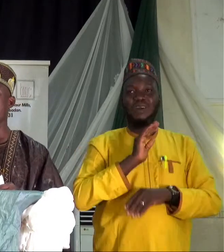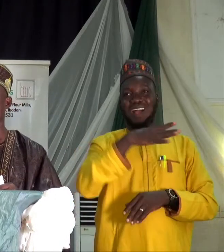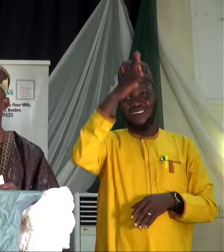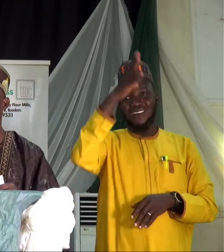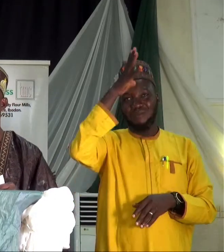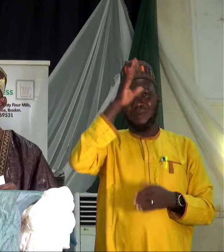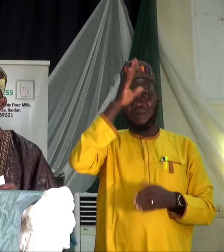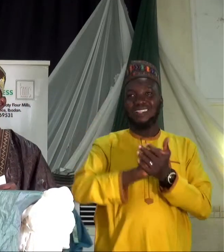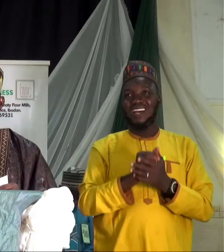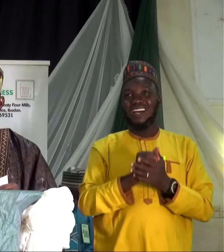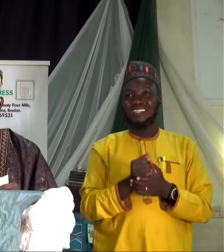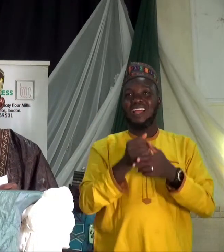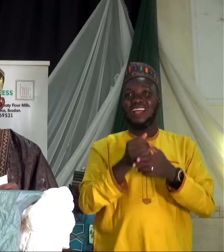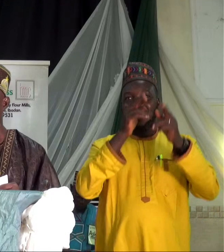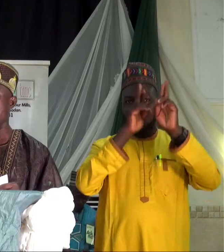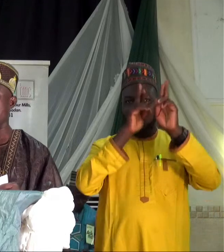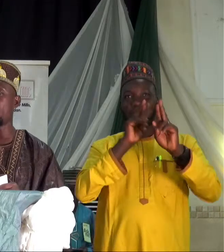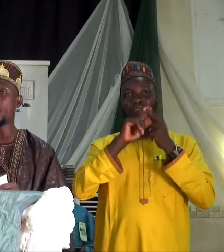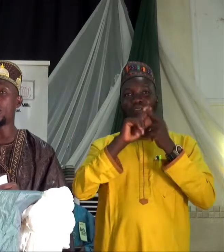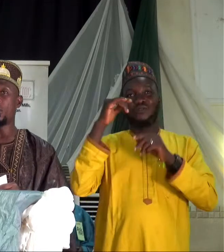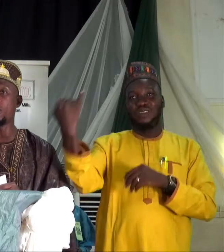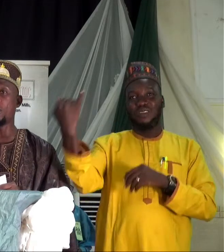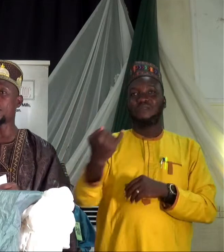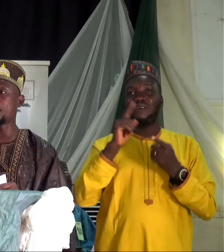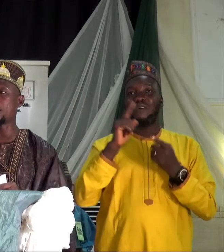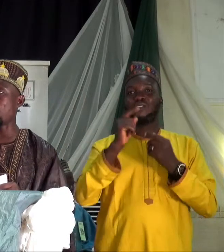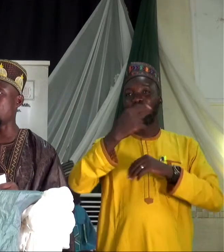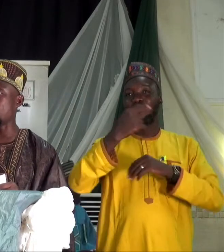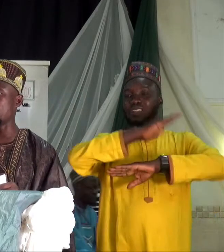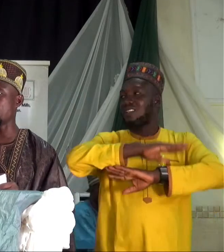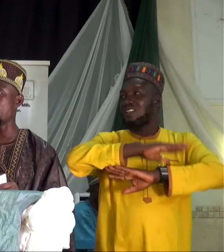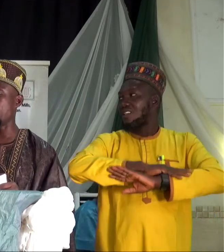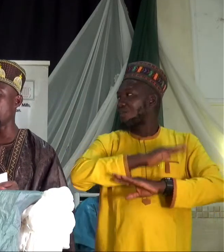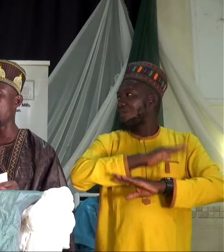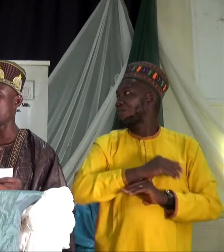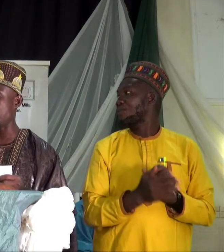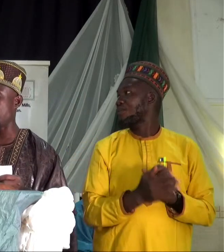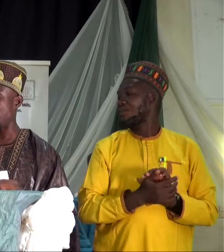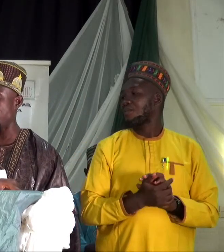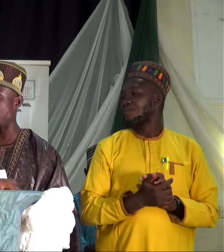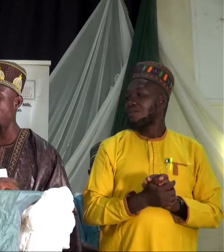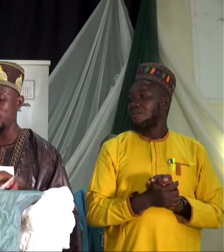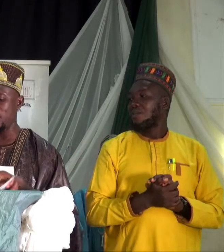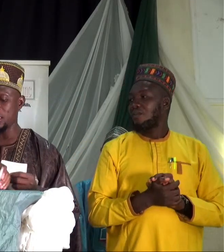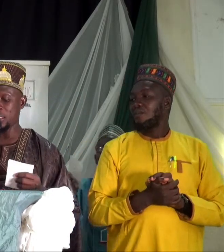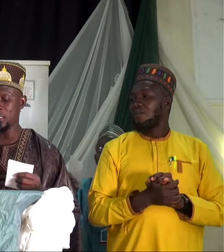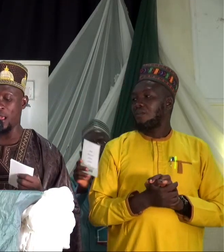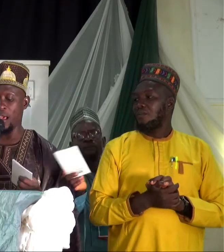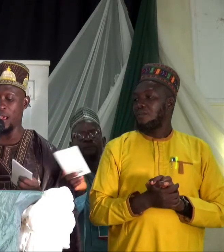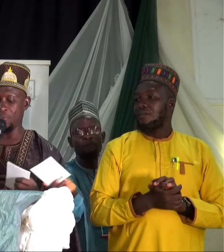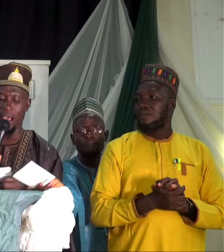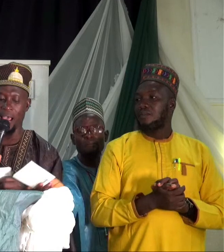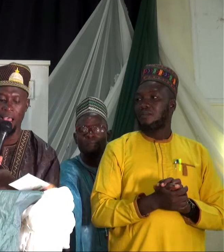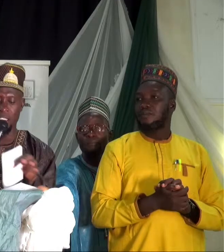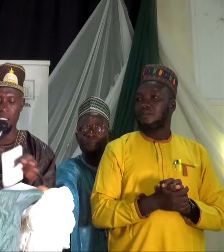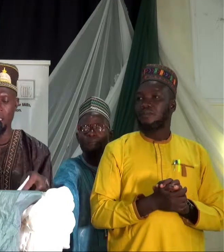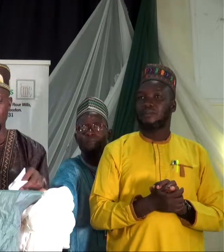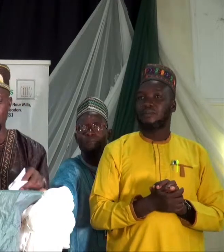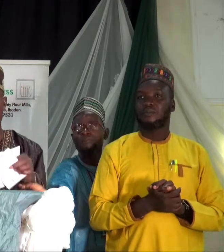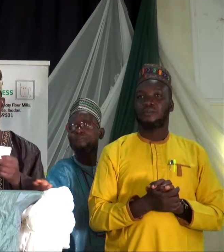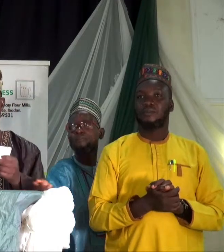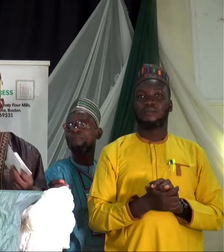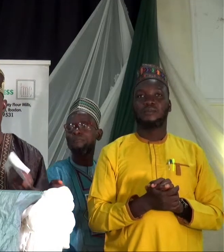toto tapole tapole dalko. Mo ma sa dawa ka ipe se bi olowo se bi oba. Sha afa se